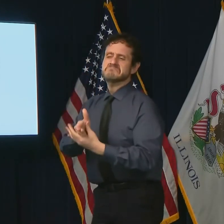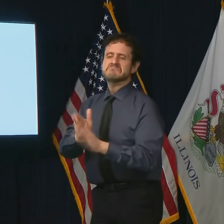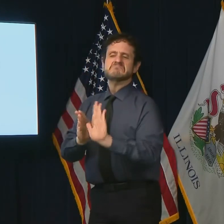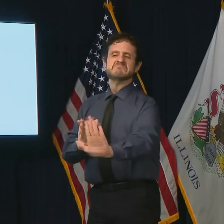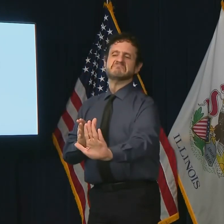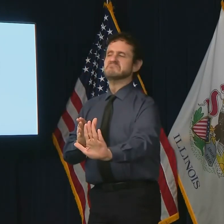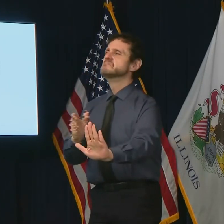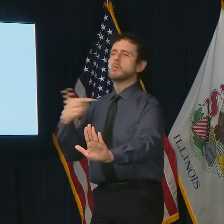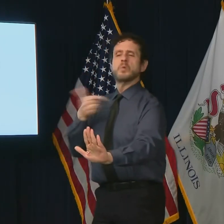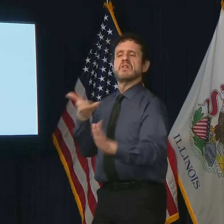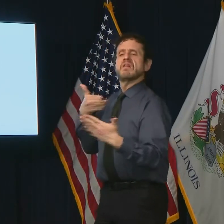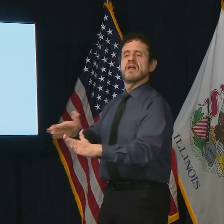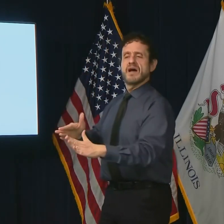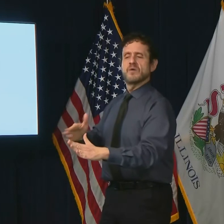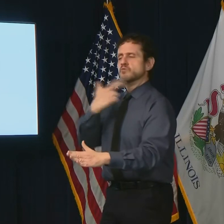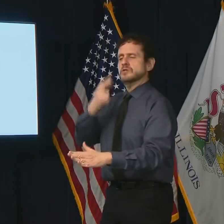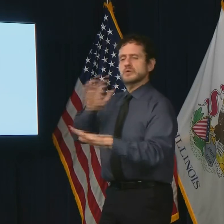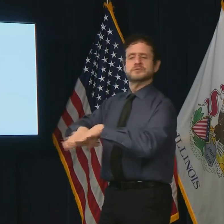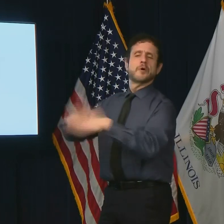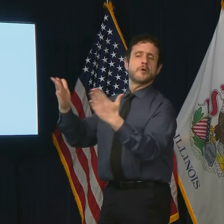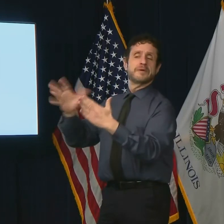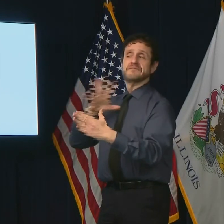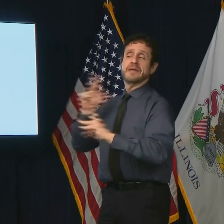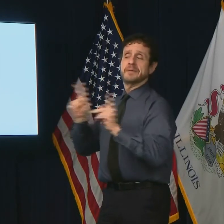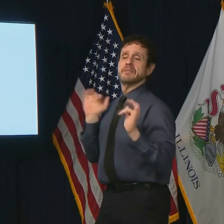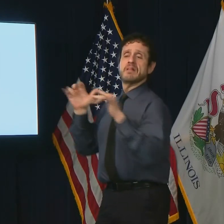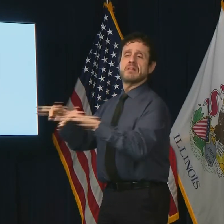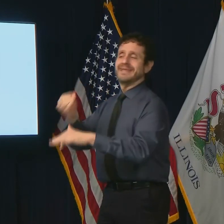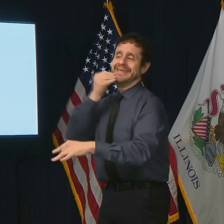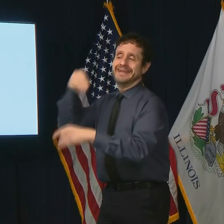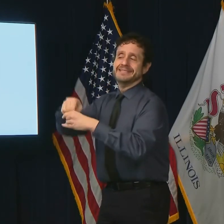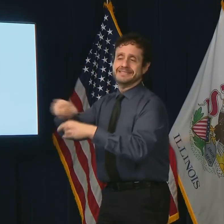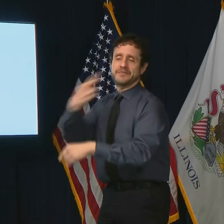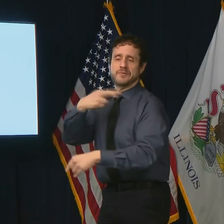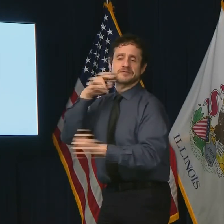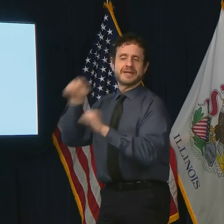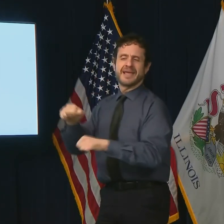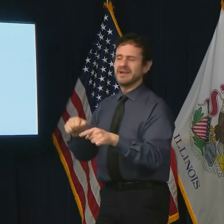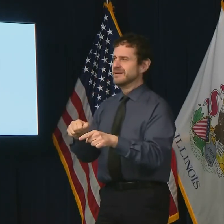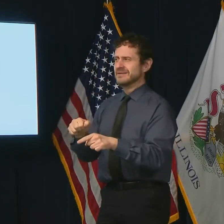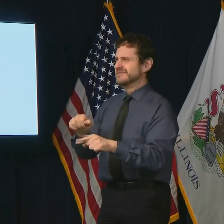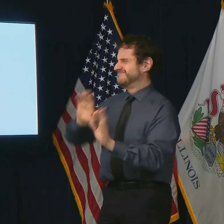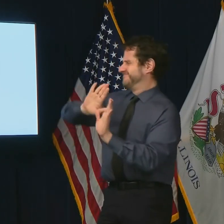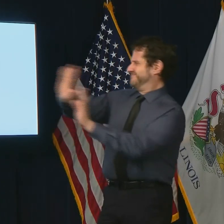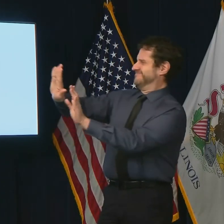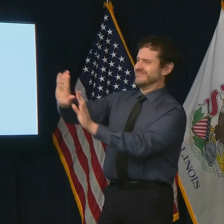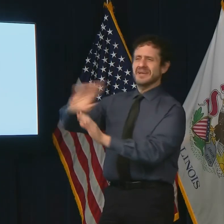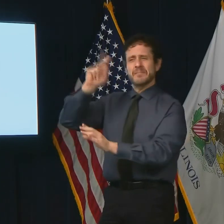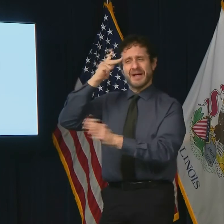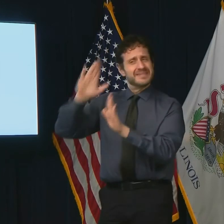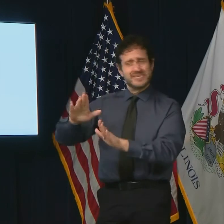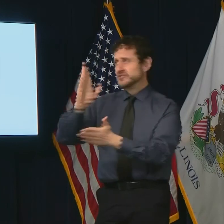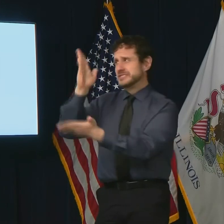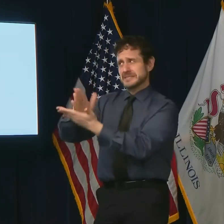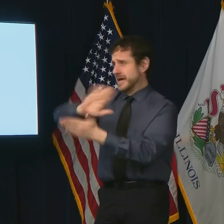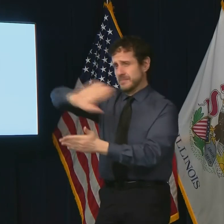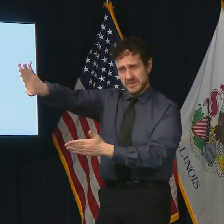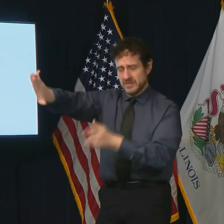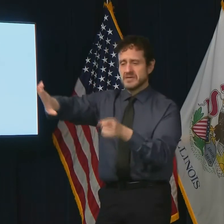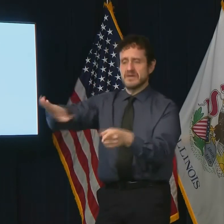with what's best for the public health of people who live in those counties. So I just discourage elected officials